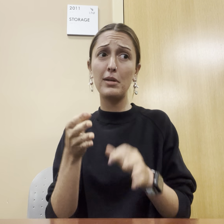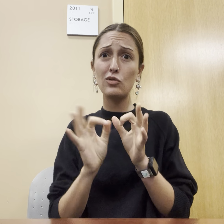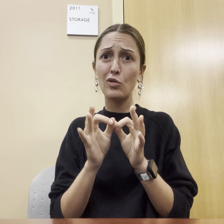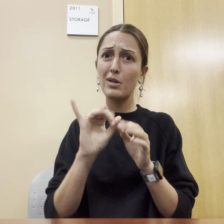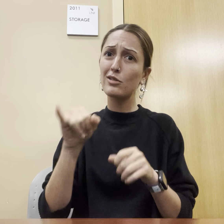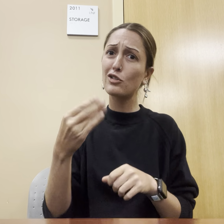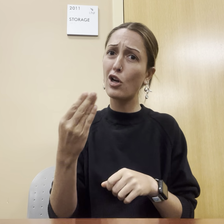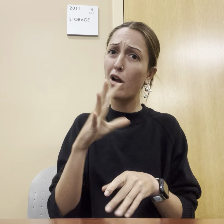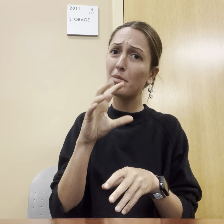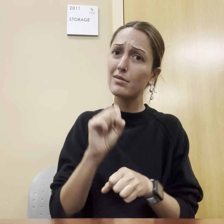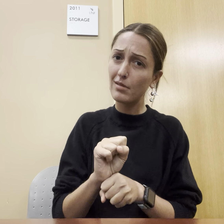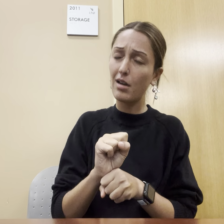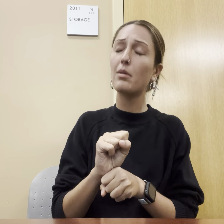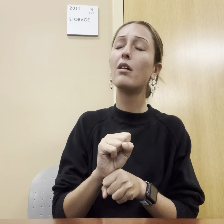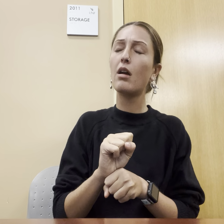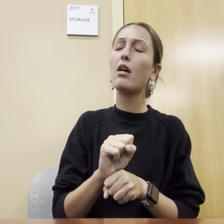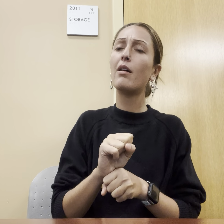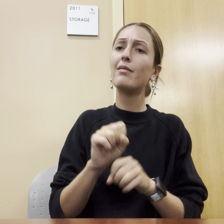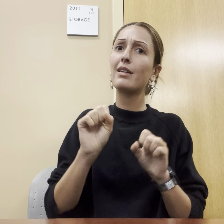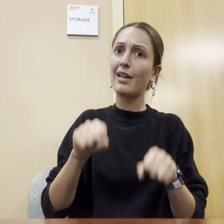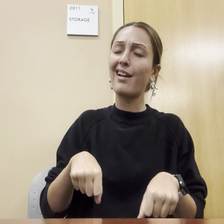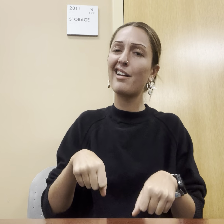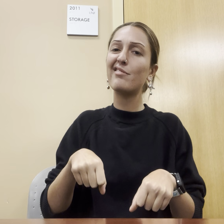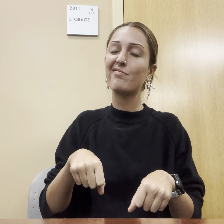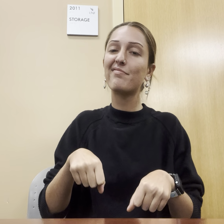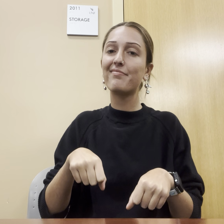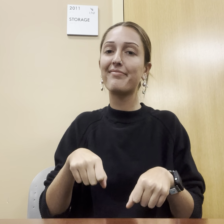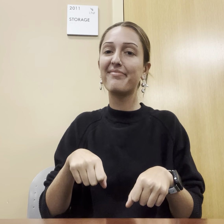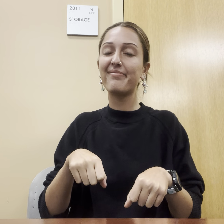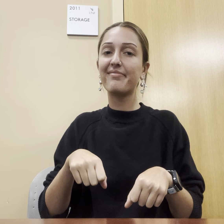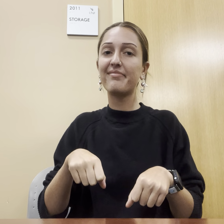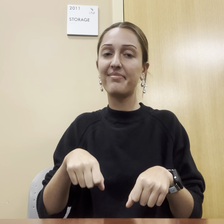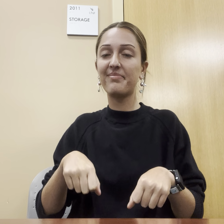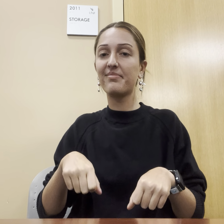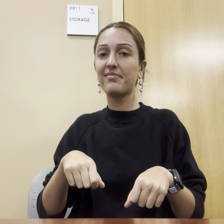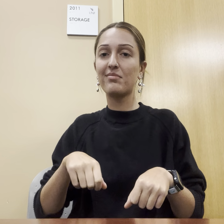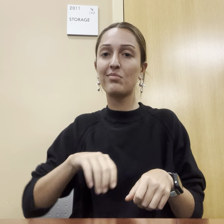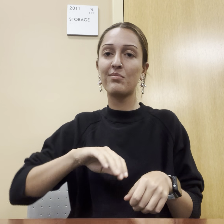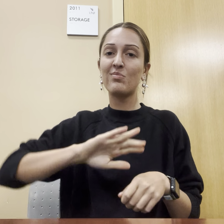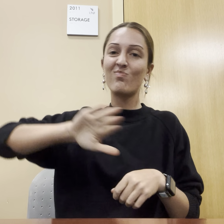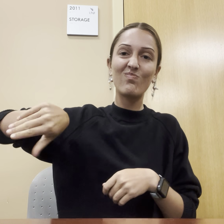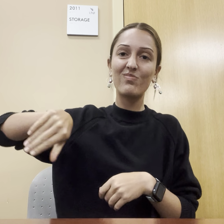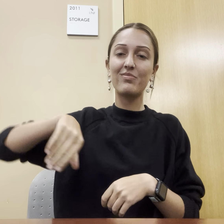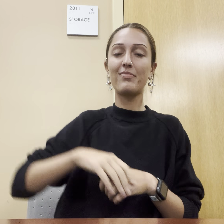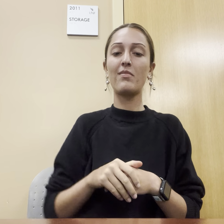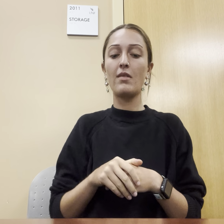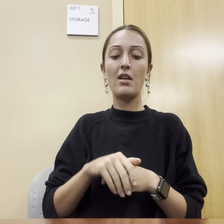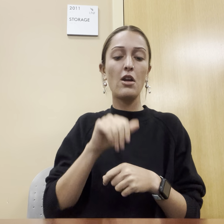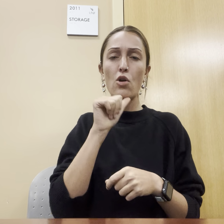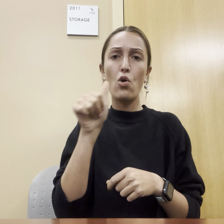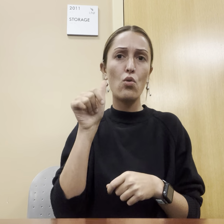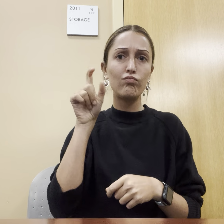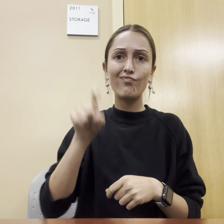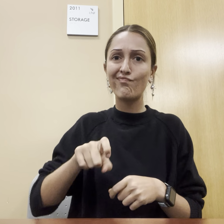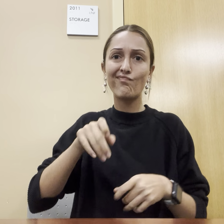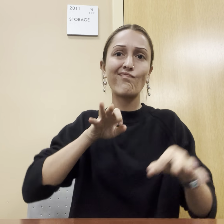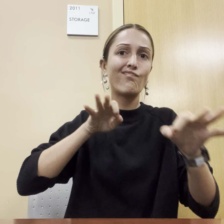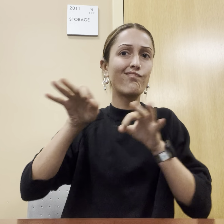sorry, unfortunately, I'm not available. And if you don't want to be offered that kind of assignment again, you could just tell them, hey, I prefer not to work this assignment in the